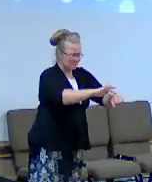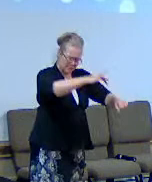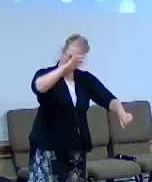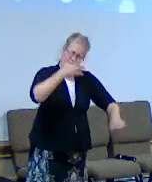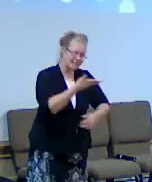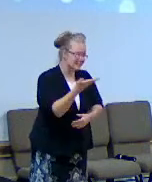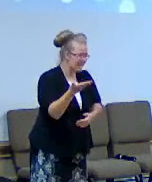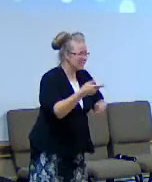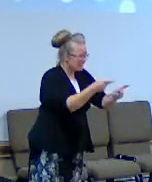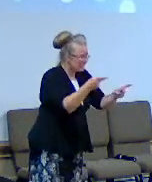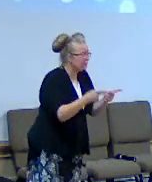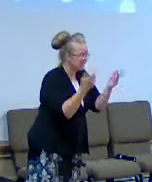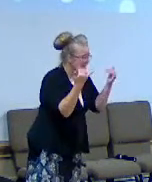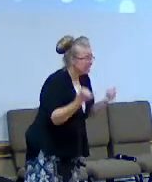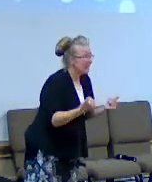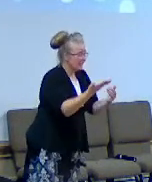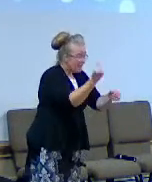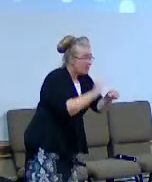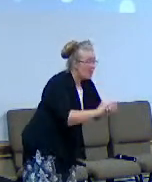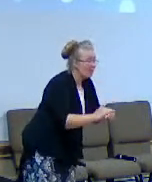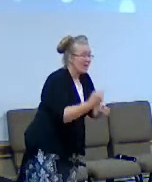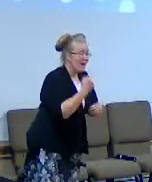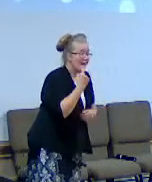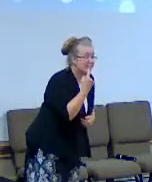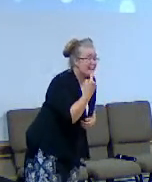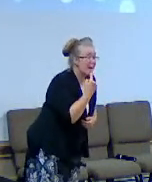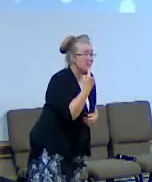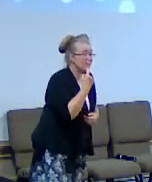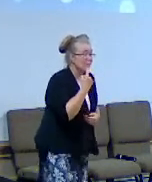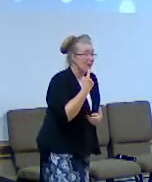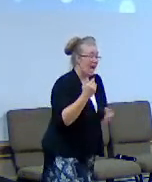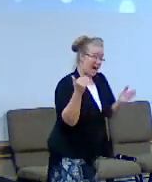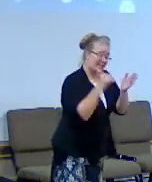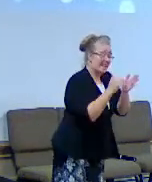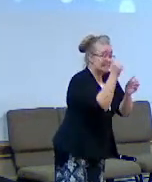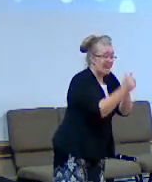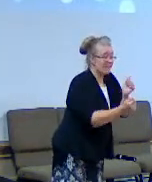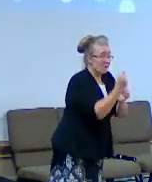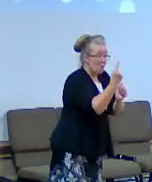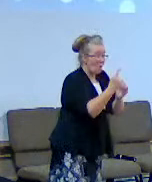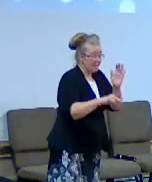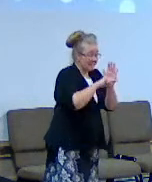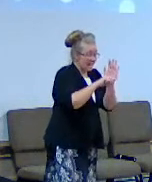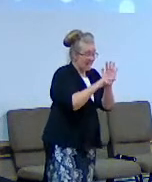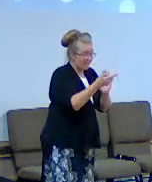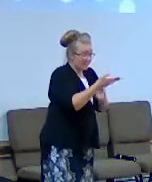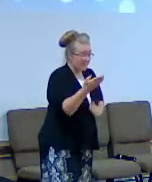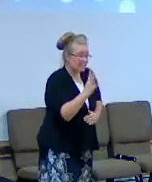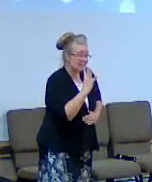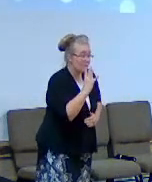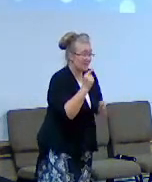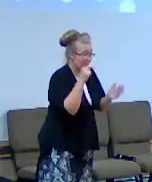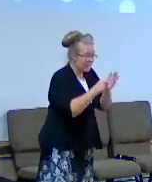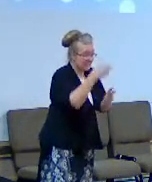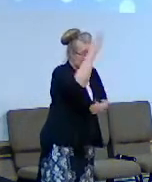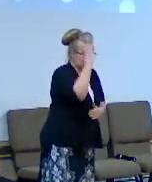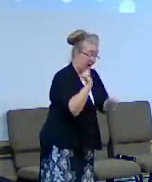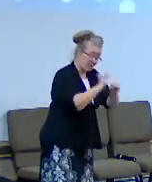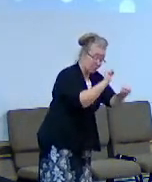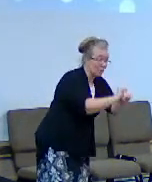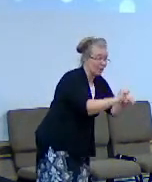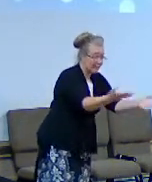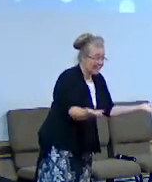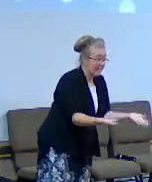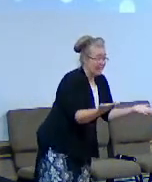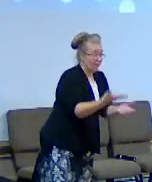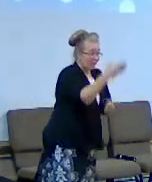things in this place today. Come on, I've come to counteract every one negative thing that's been spoken. This is God's work, and